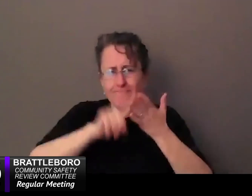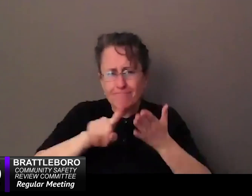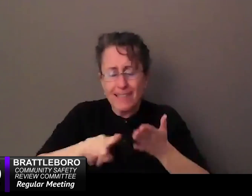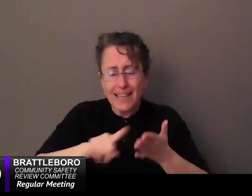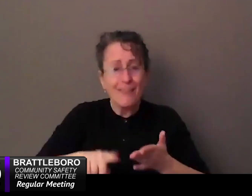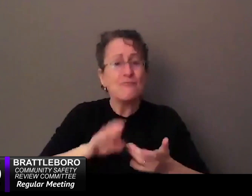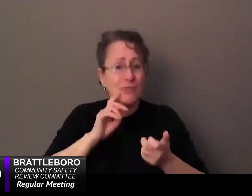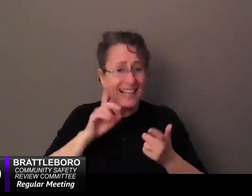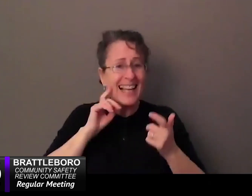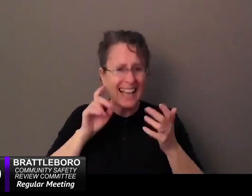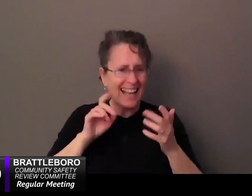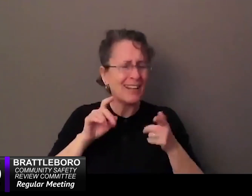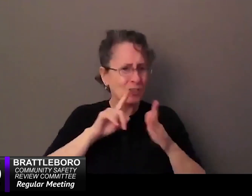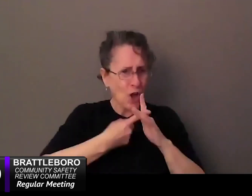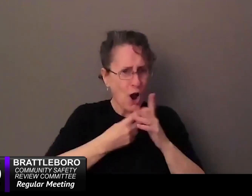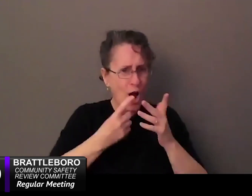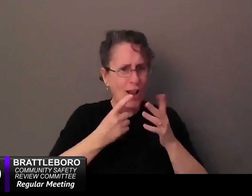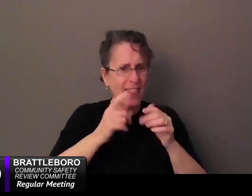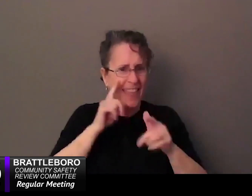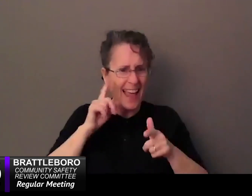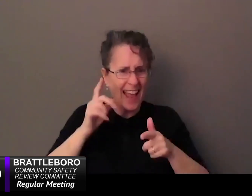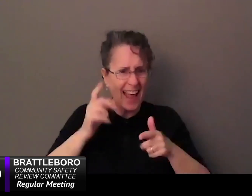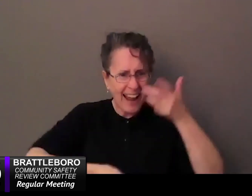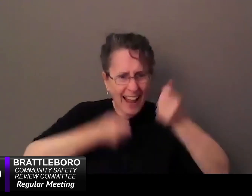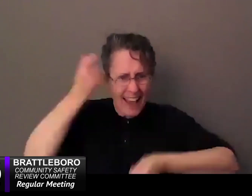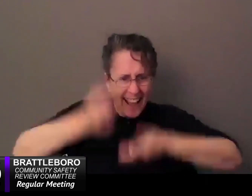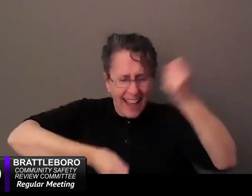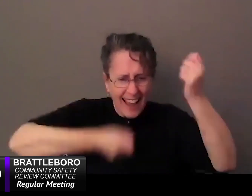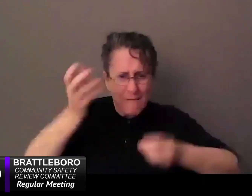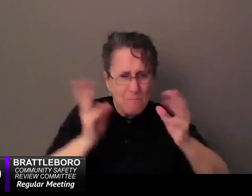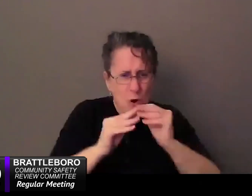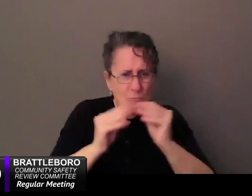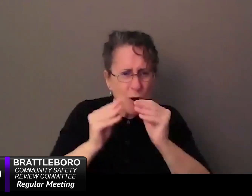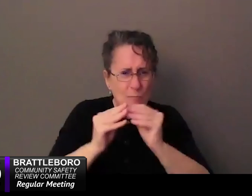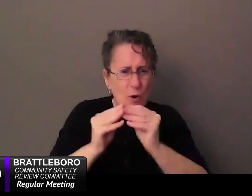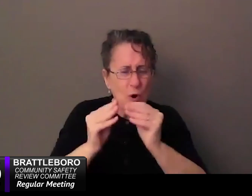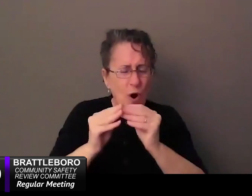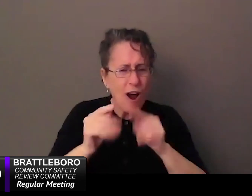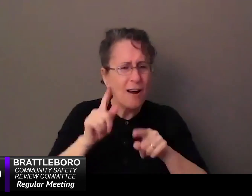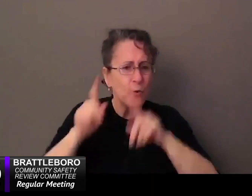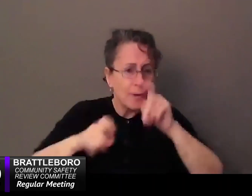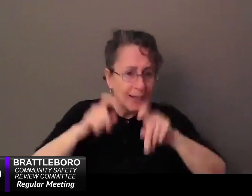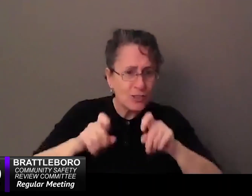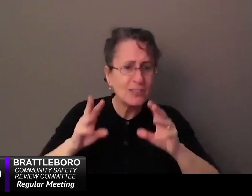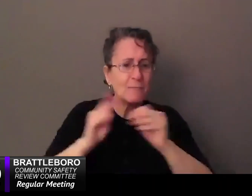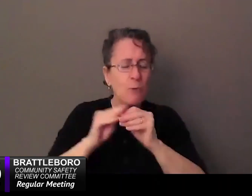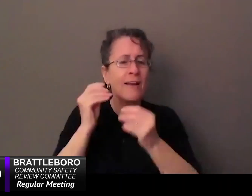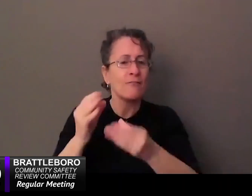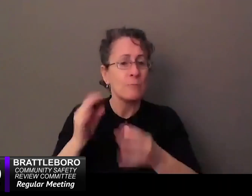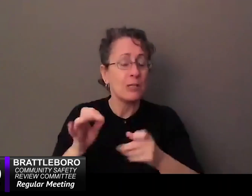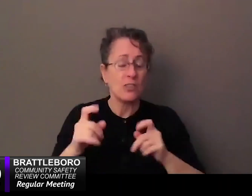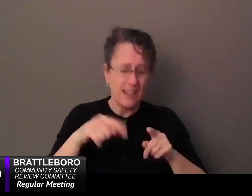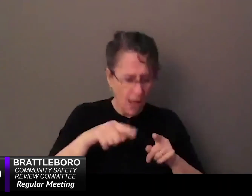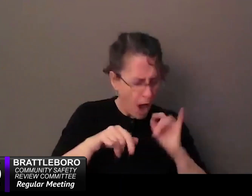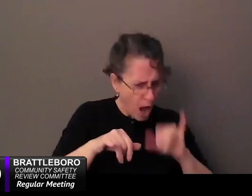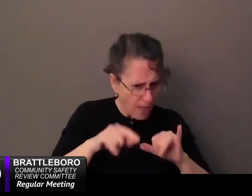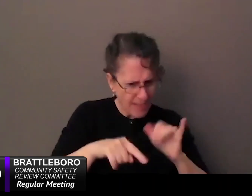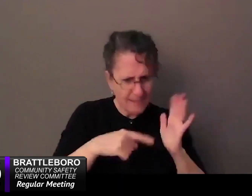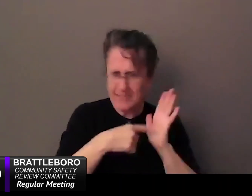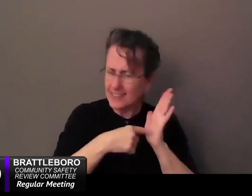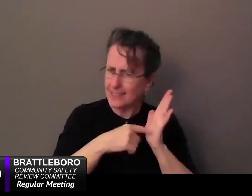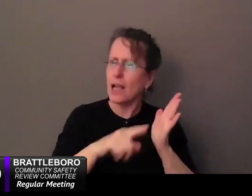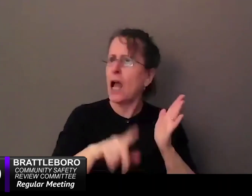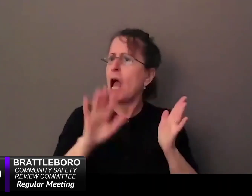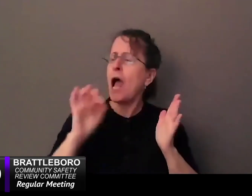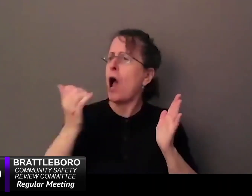that happens, tracing the information. Well, what would you do in this situation? How would you respond to this situation, right? So we have